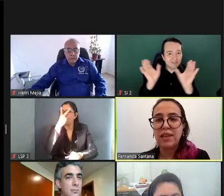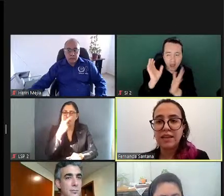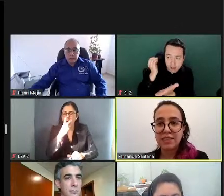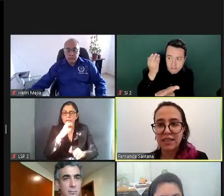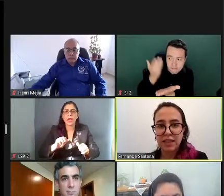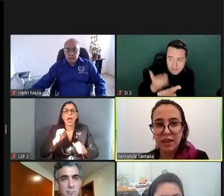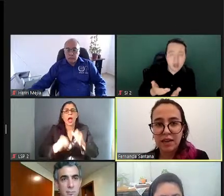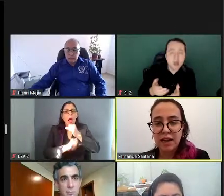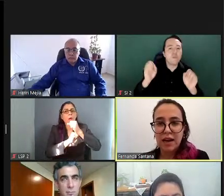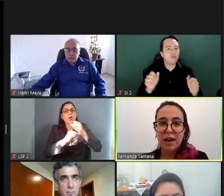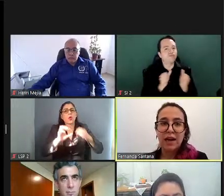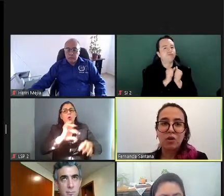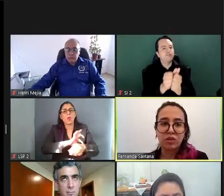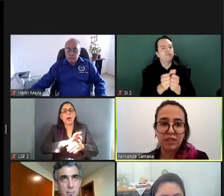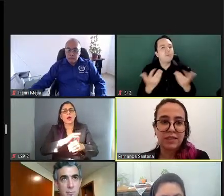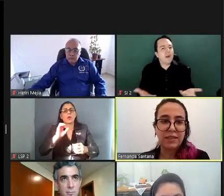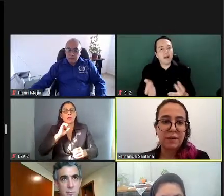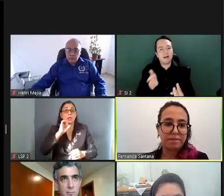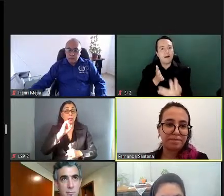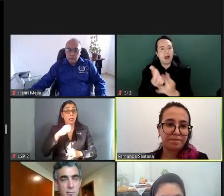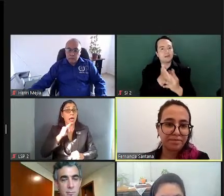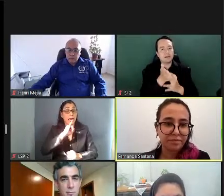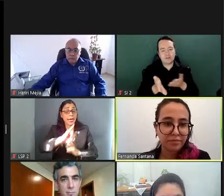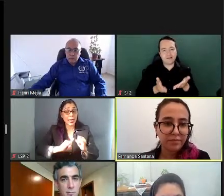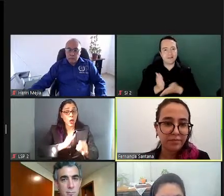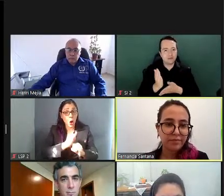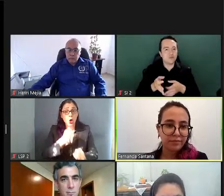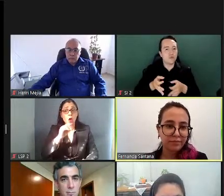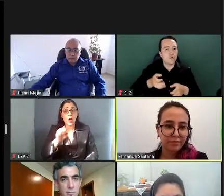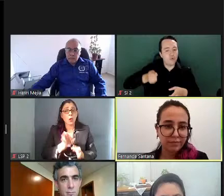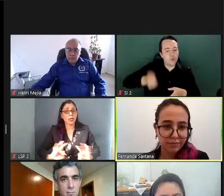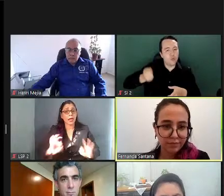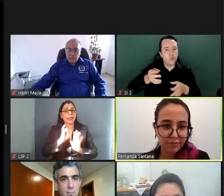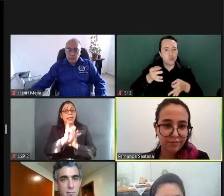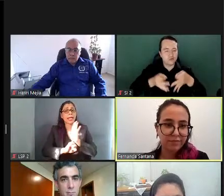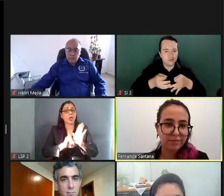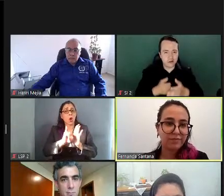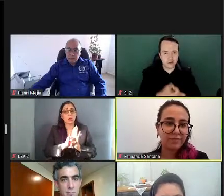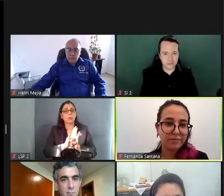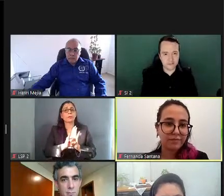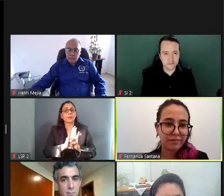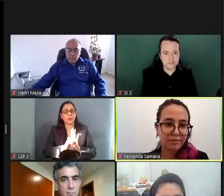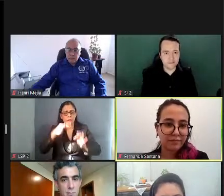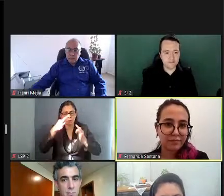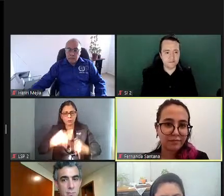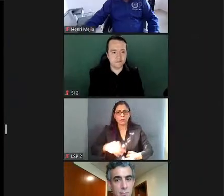that are qualified that will allow them to exercise their right to access justice